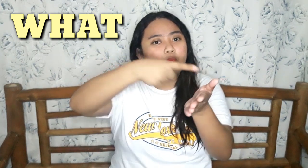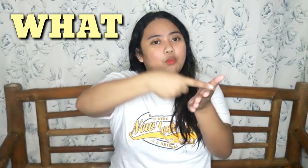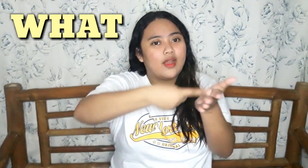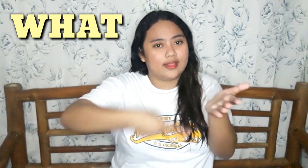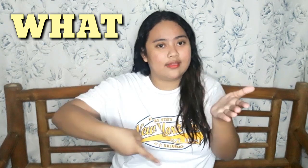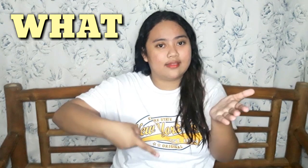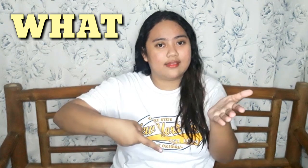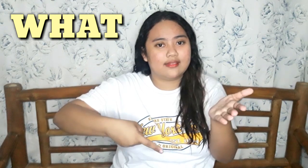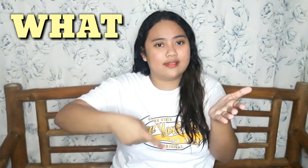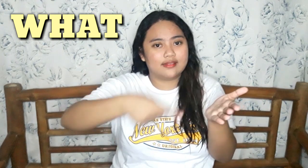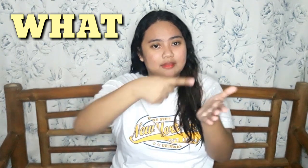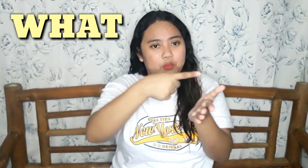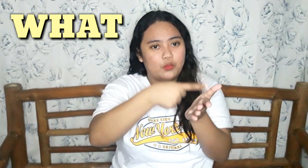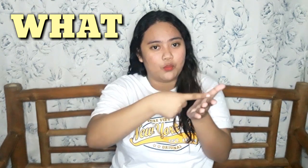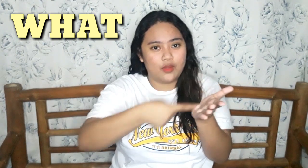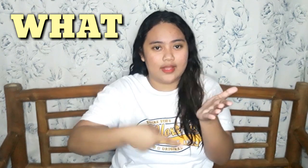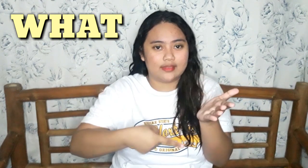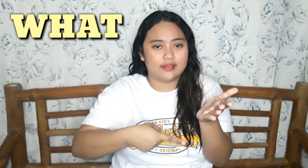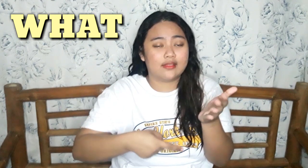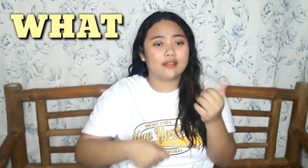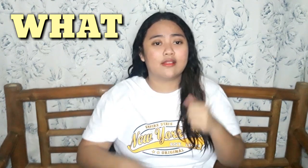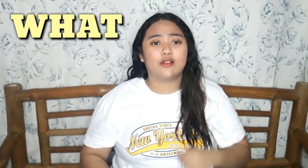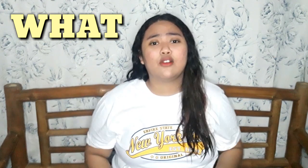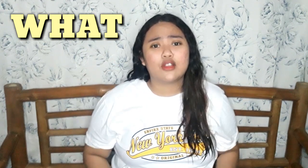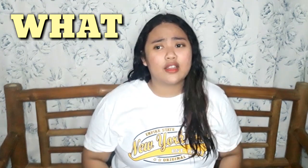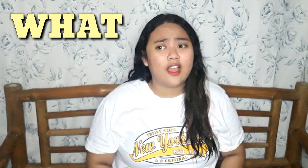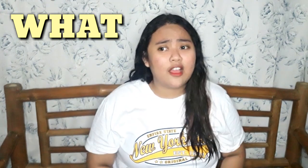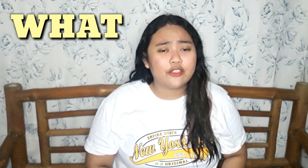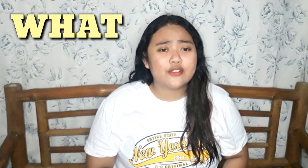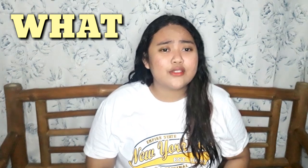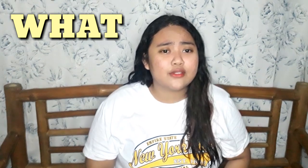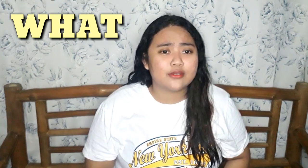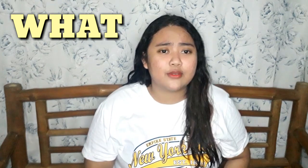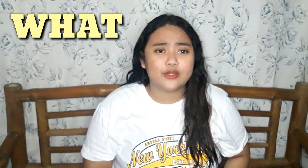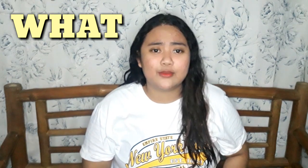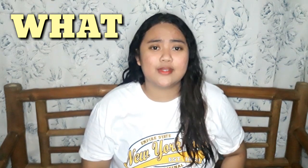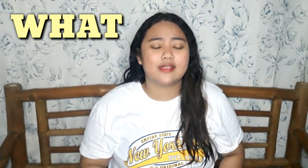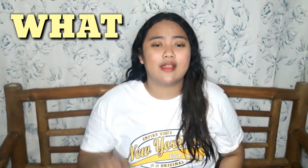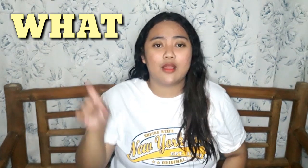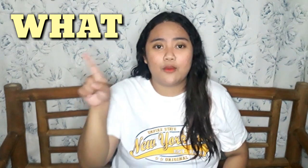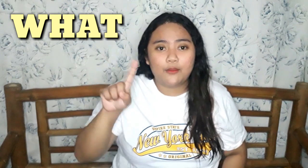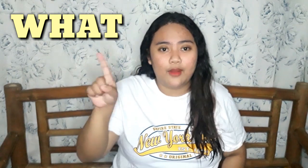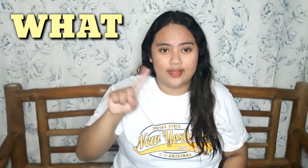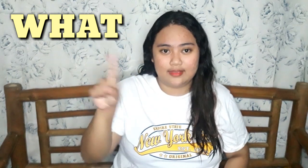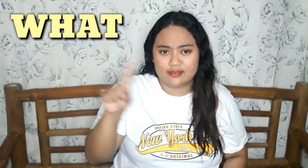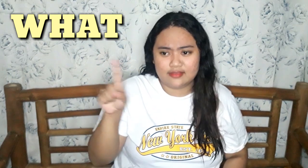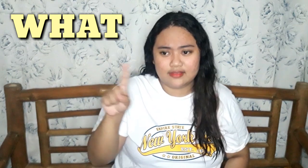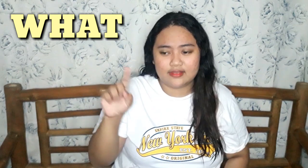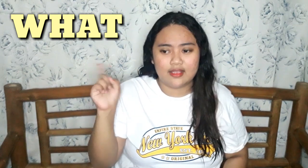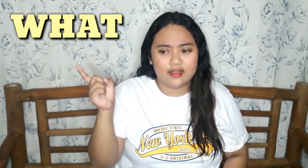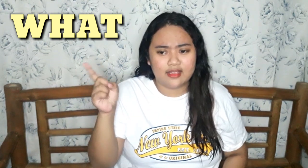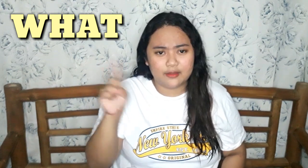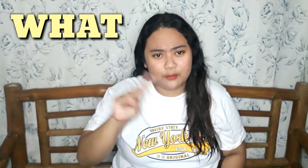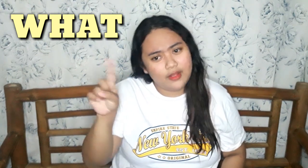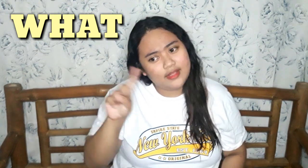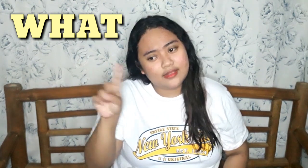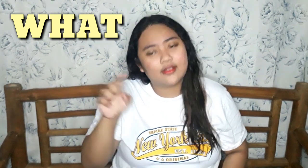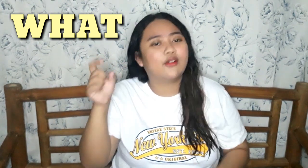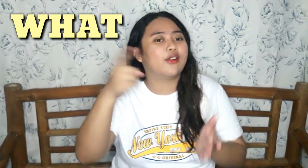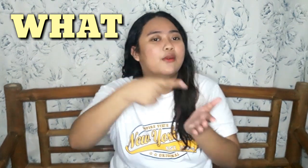What. What. Or others use what. Like what or